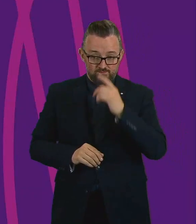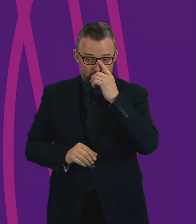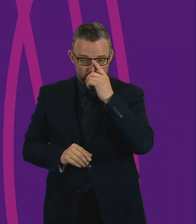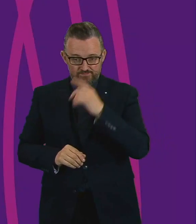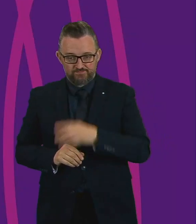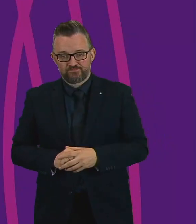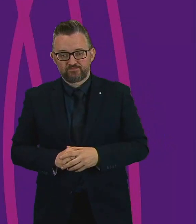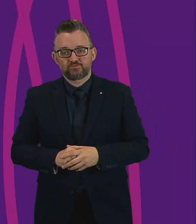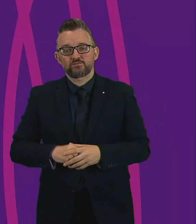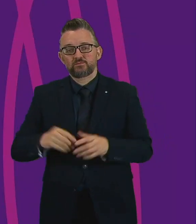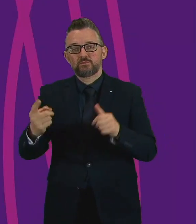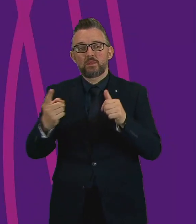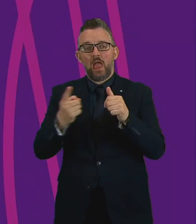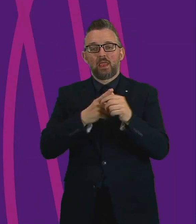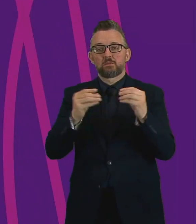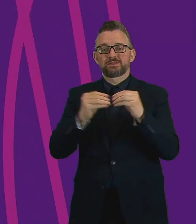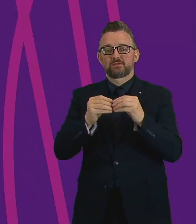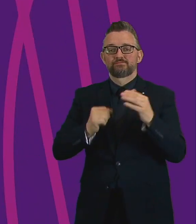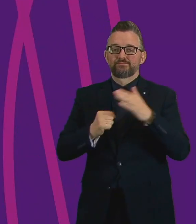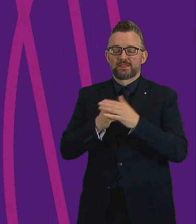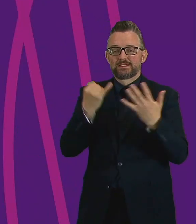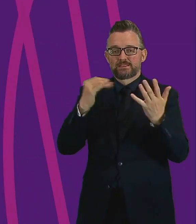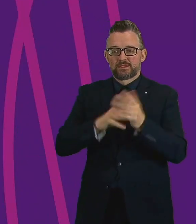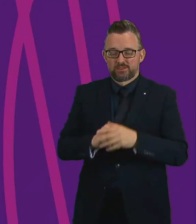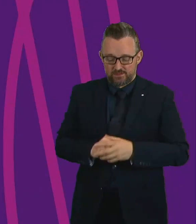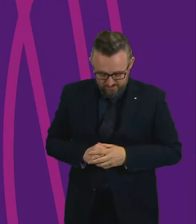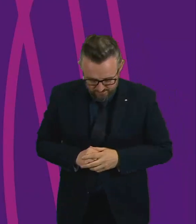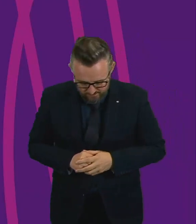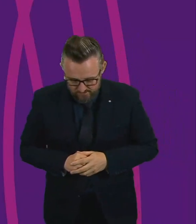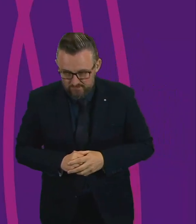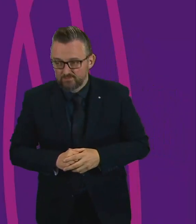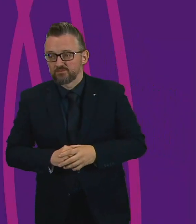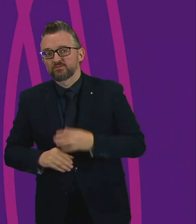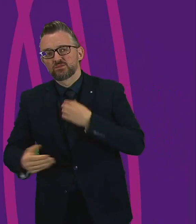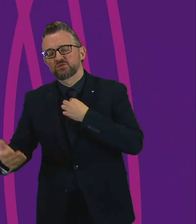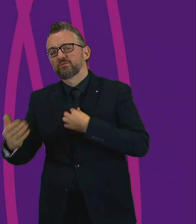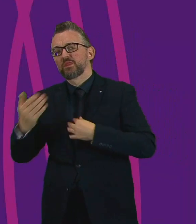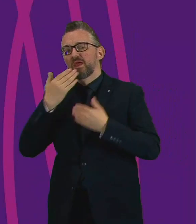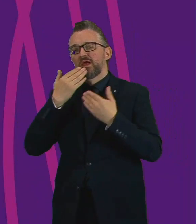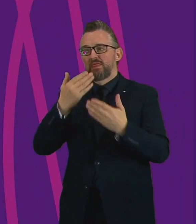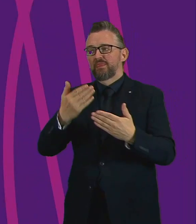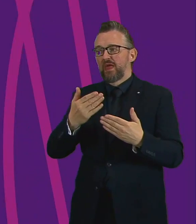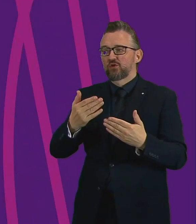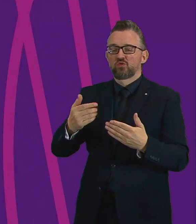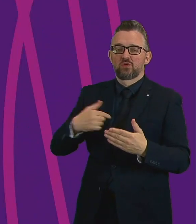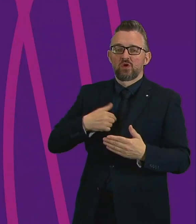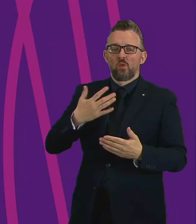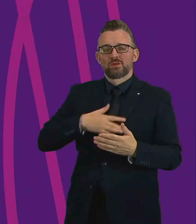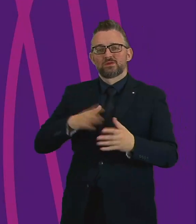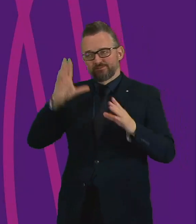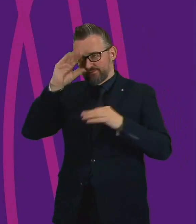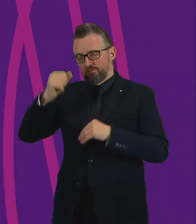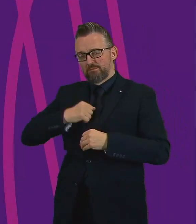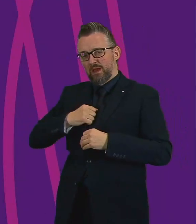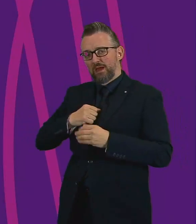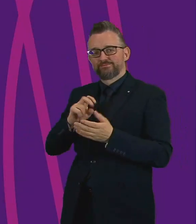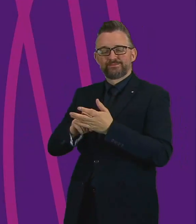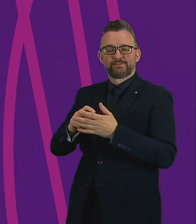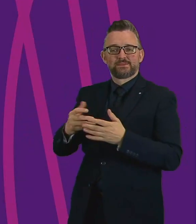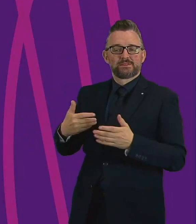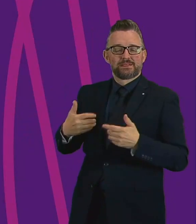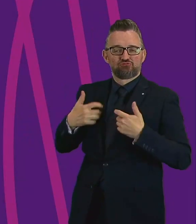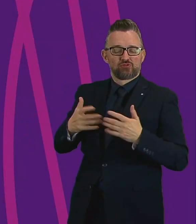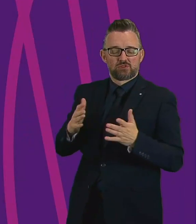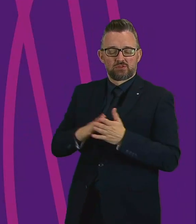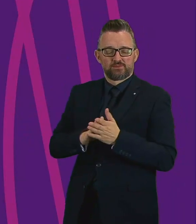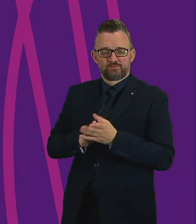Call Alexander Burnett for 6 minutes, please. Thank you, Deputy Presiding Officer, and I note members to my register of interests. Firstly, I'd like to join